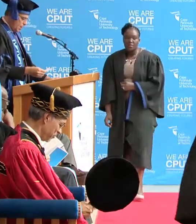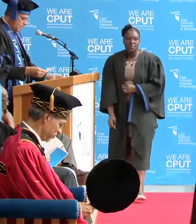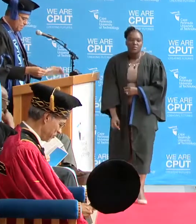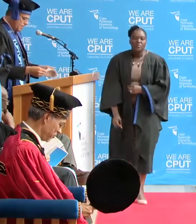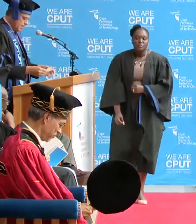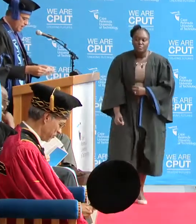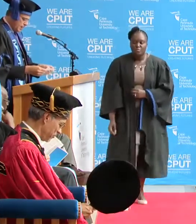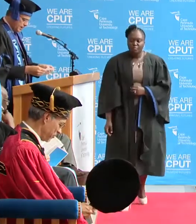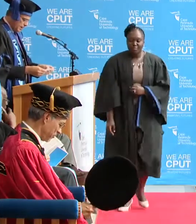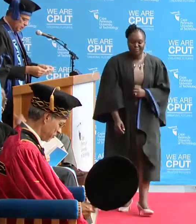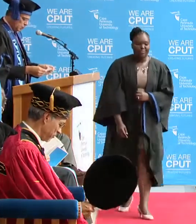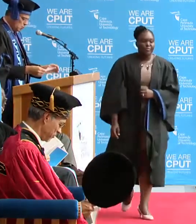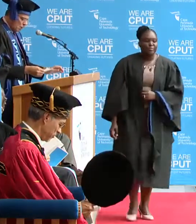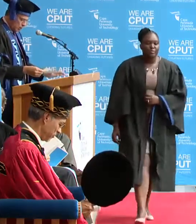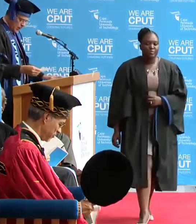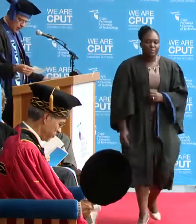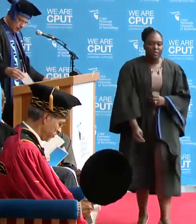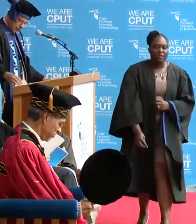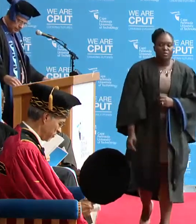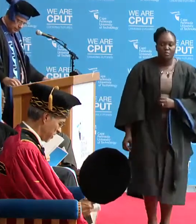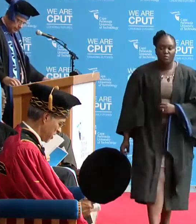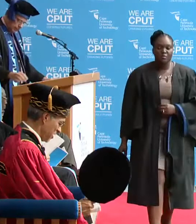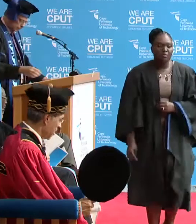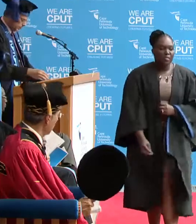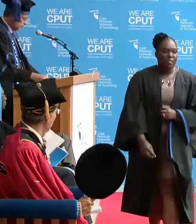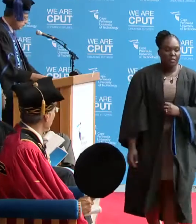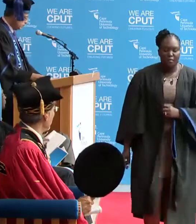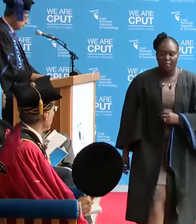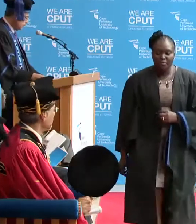Bulelwa Bubliner Nkumbozi.